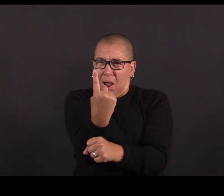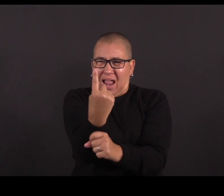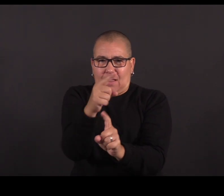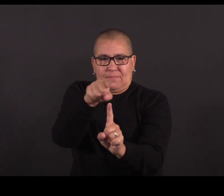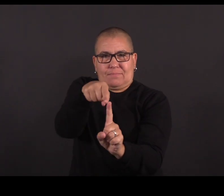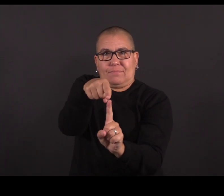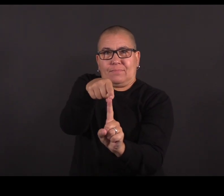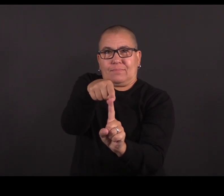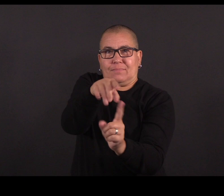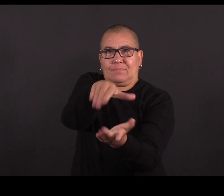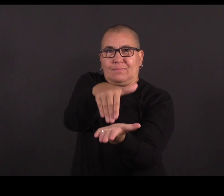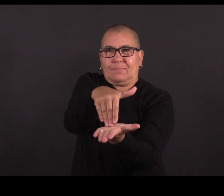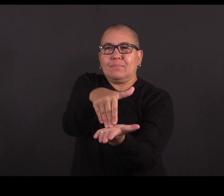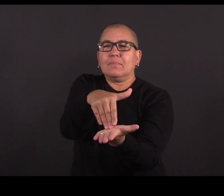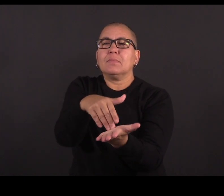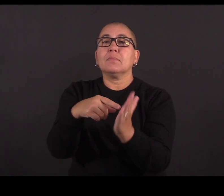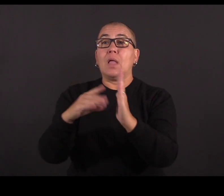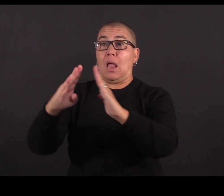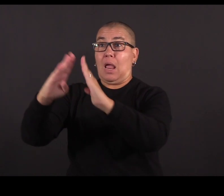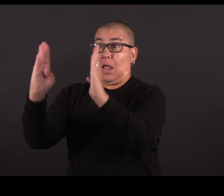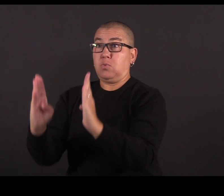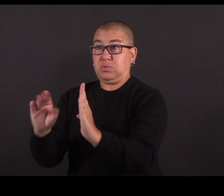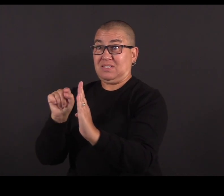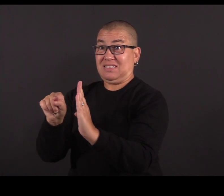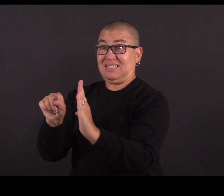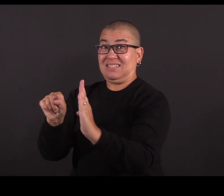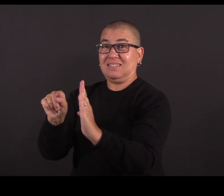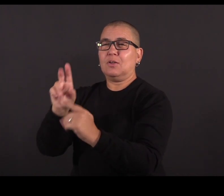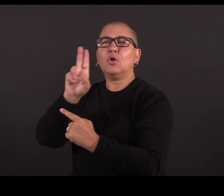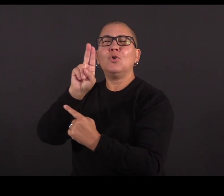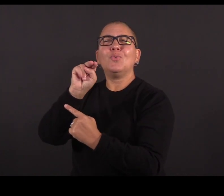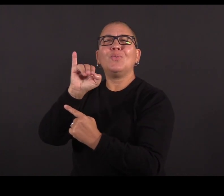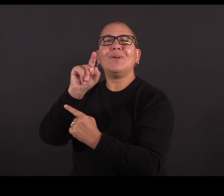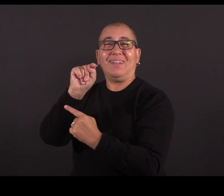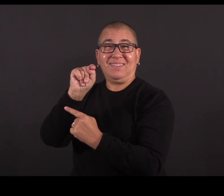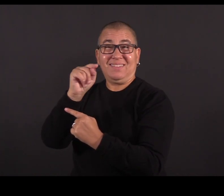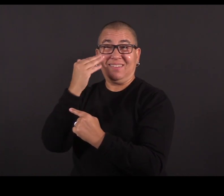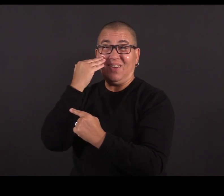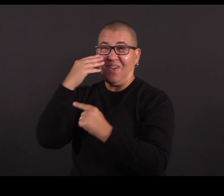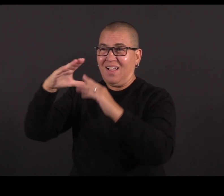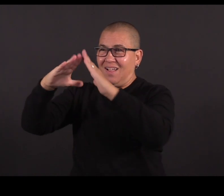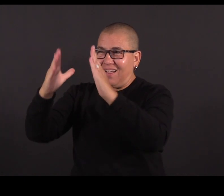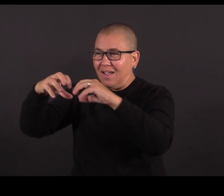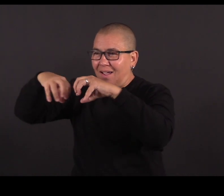model, where housing units are spread across multiple places in a community.